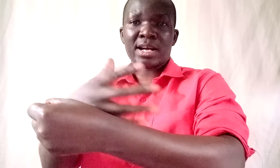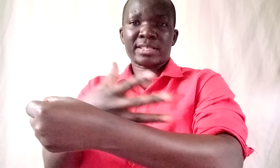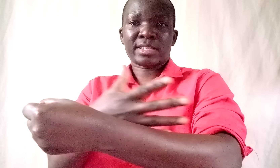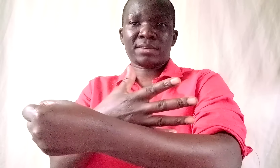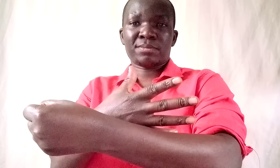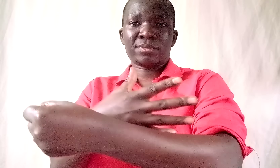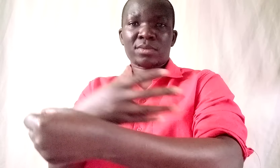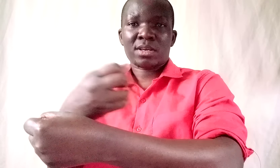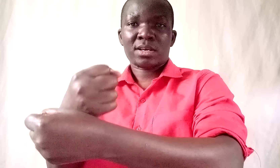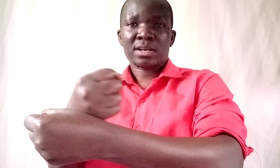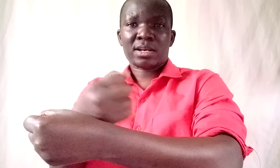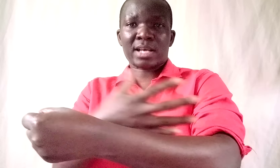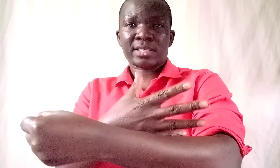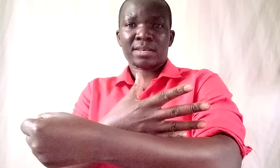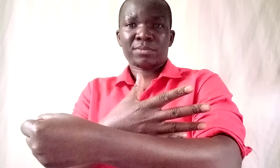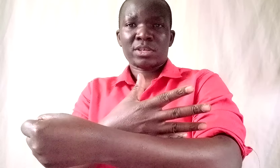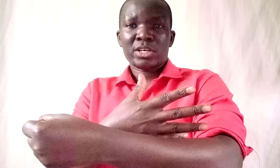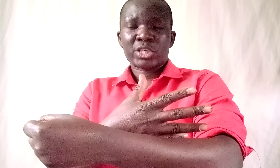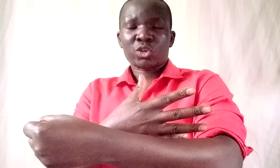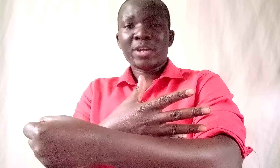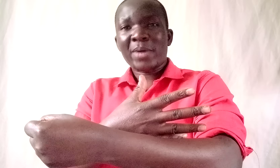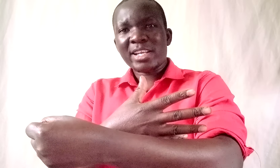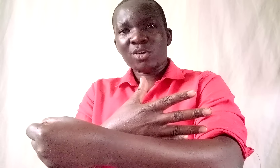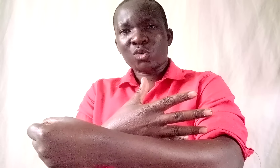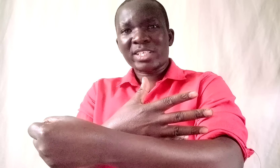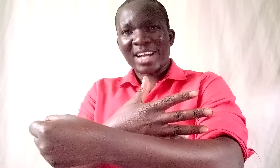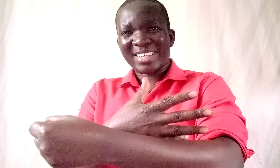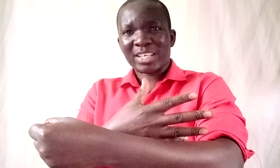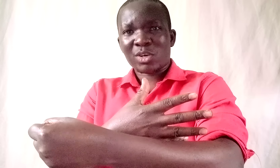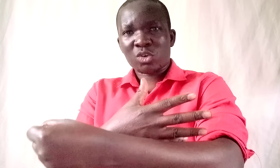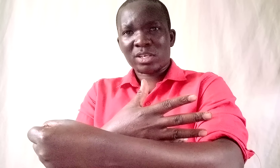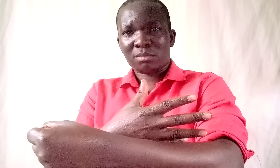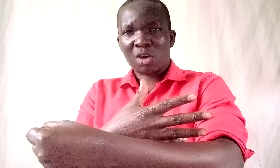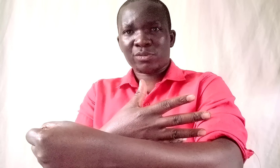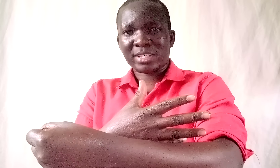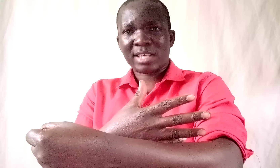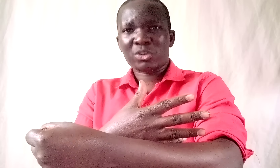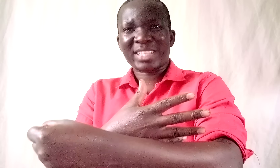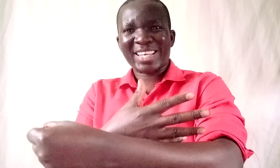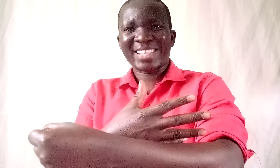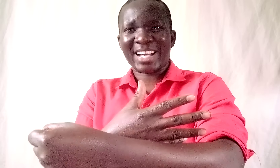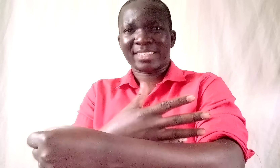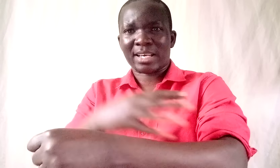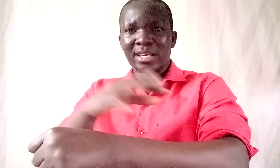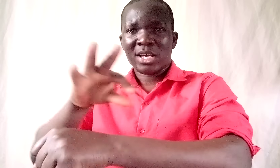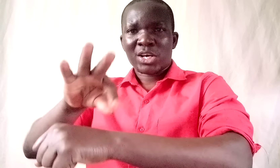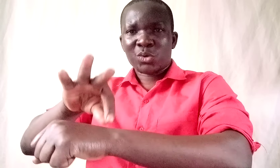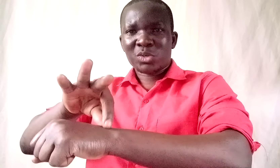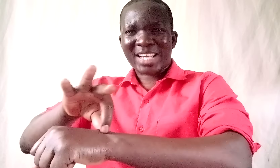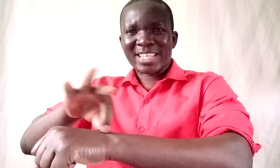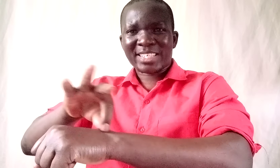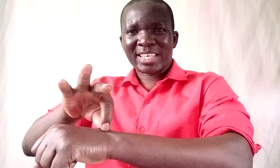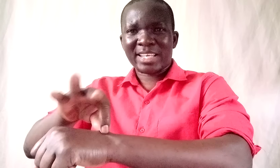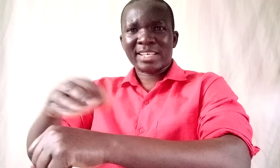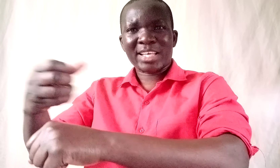cancer, cancer. So depending on which cancer you are talking about, for example, skin cancer, you will touch the skin, then you